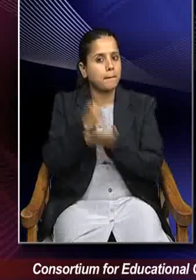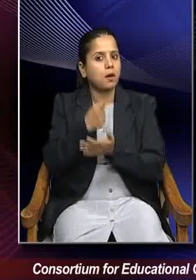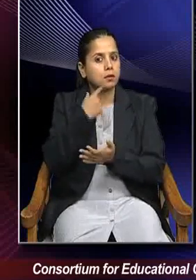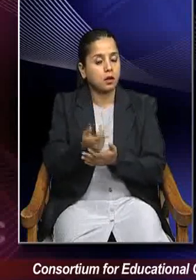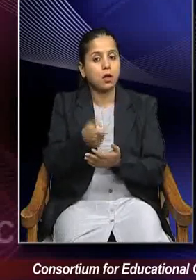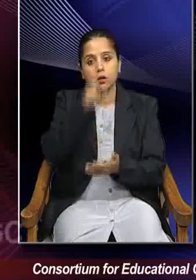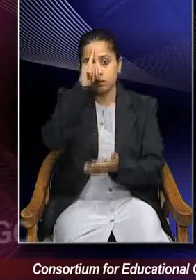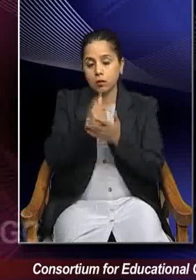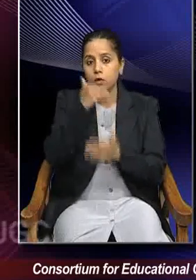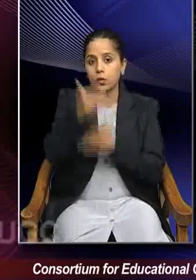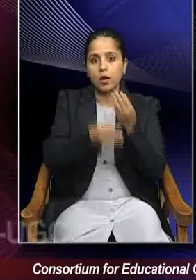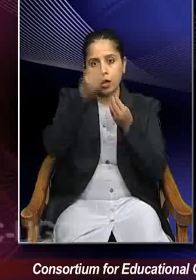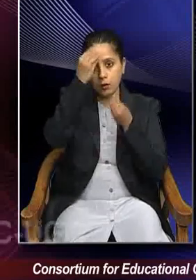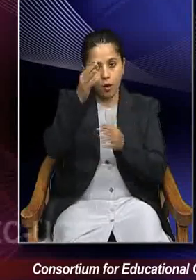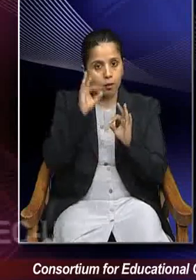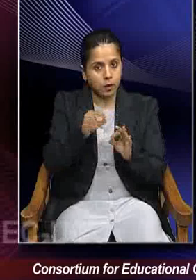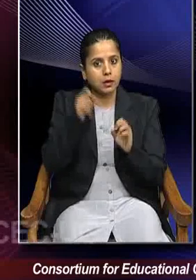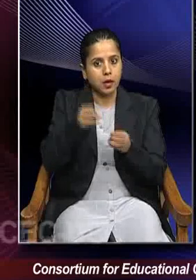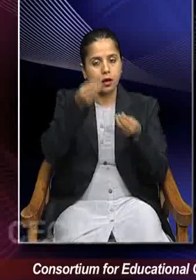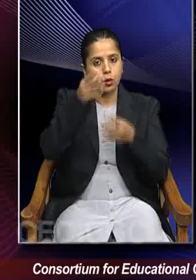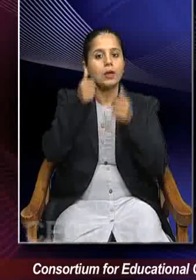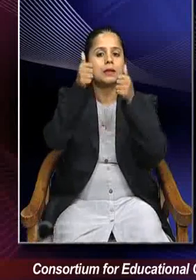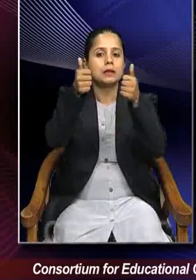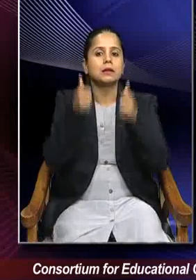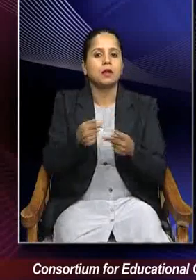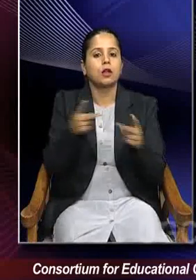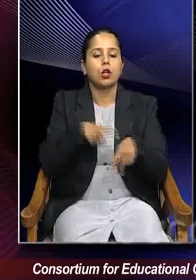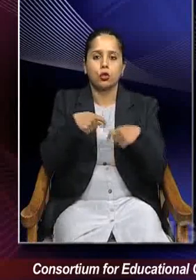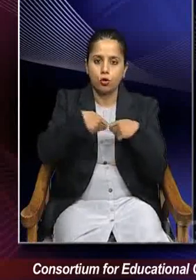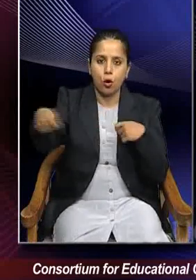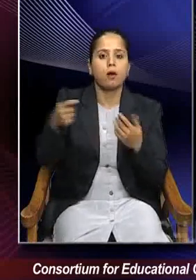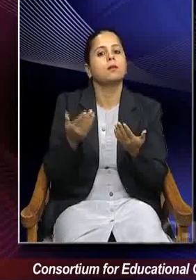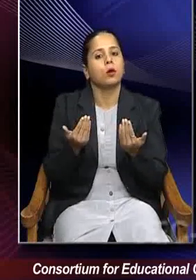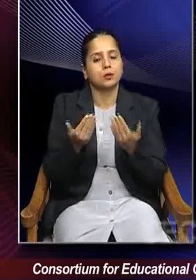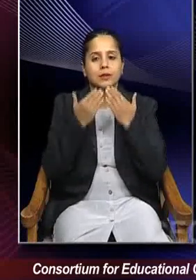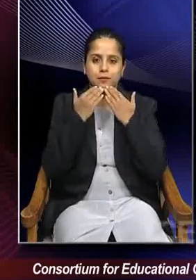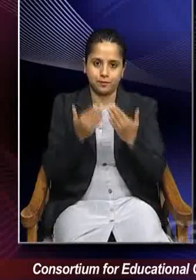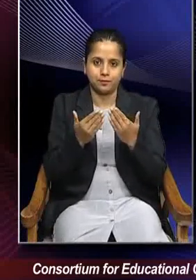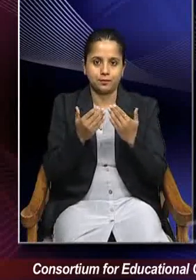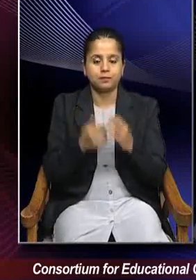decisions which are informed and which can deliver result in the long run. Thank you.